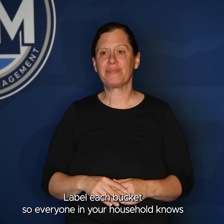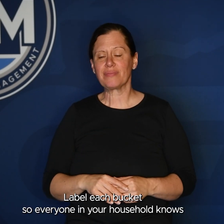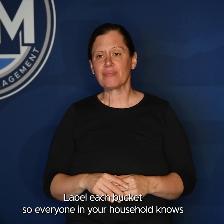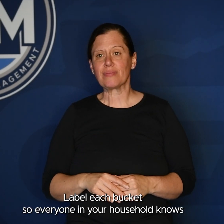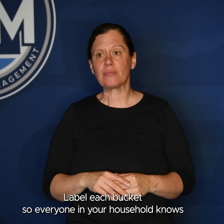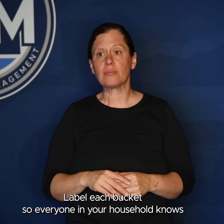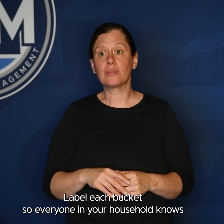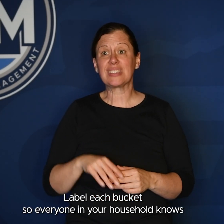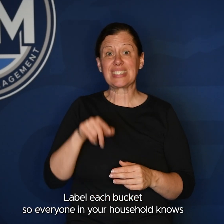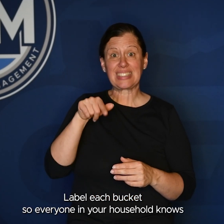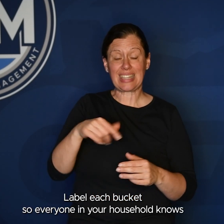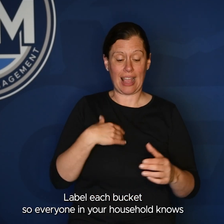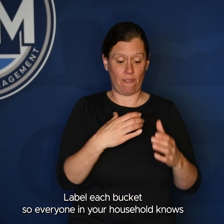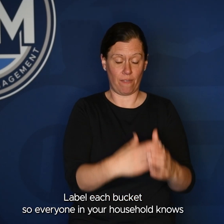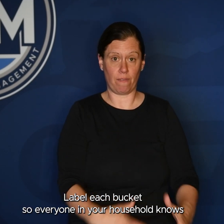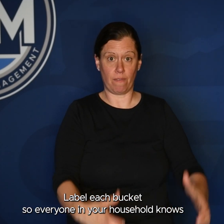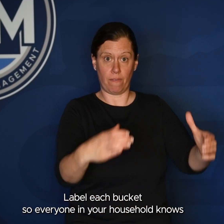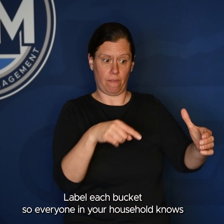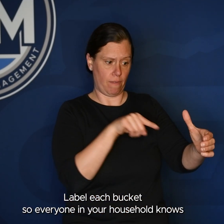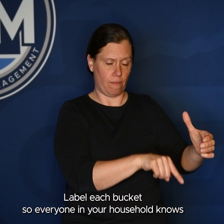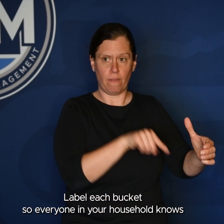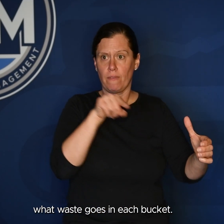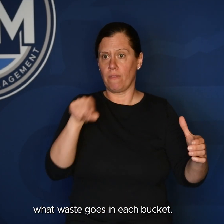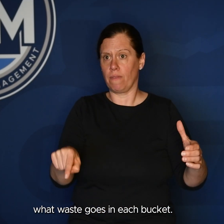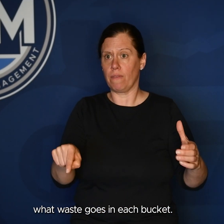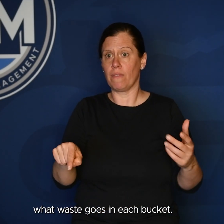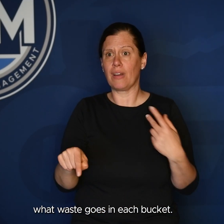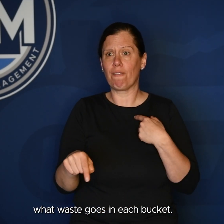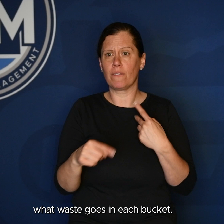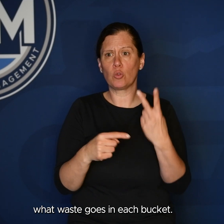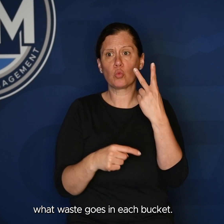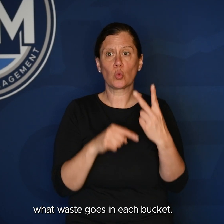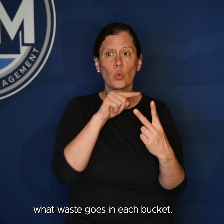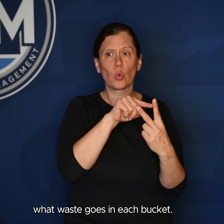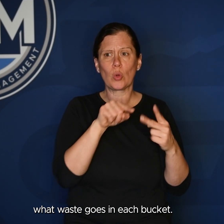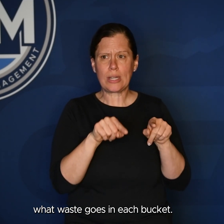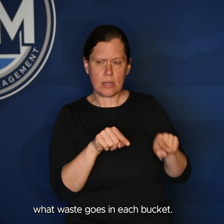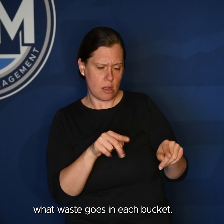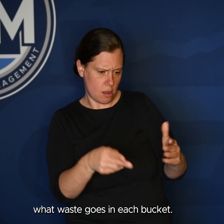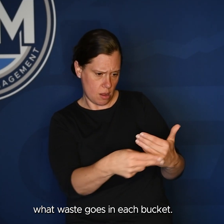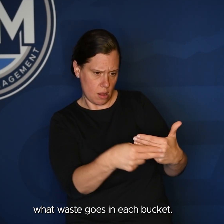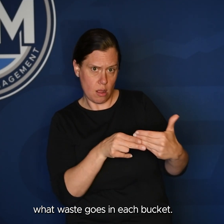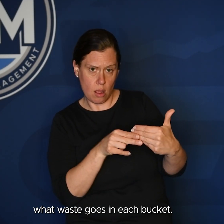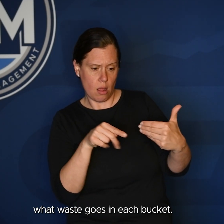Label each bucket so everyone in your household knows what waste goes in each bucket.